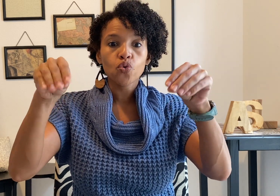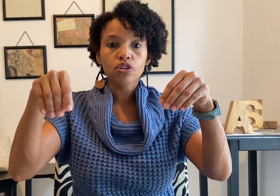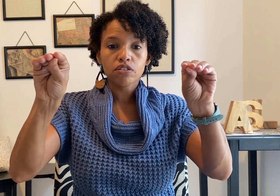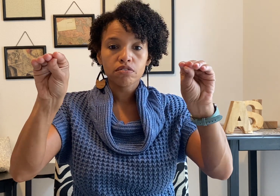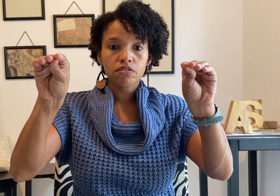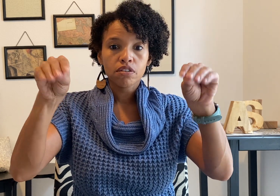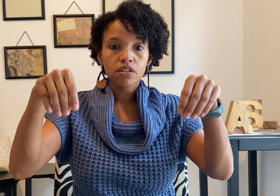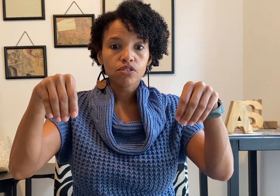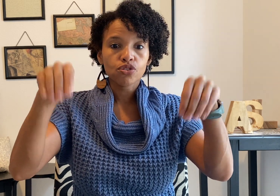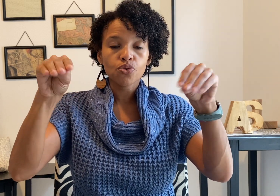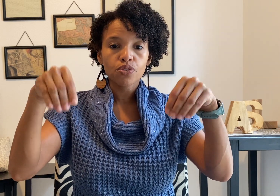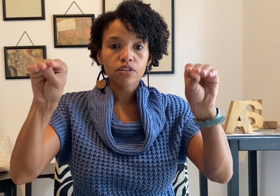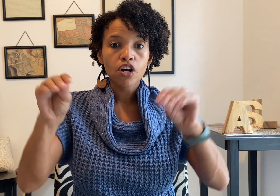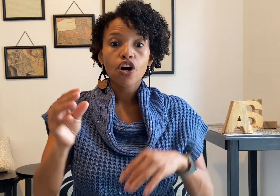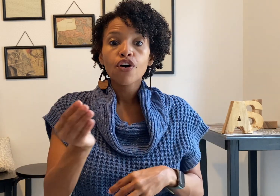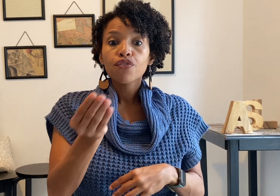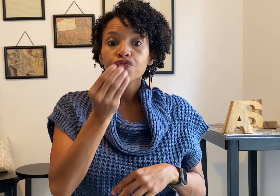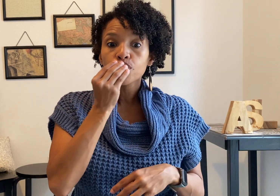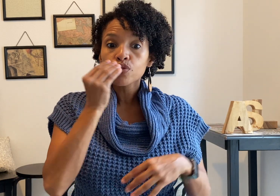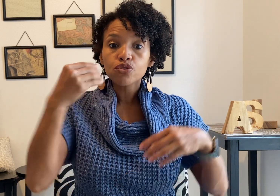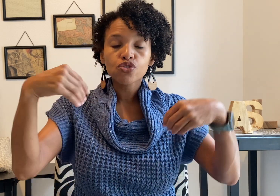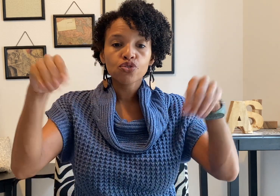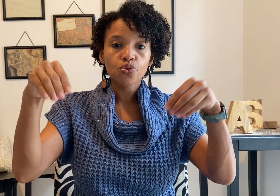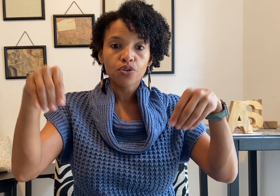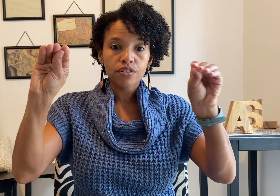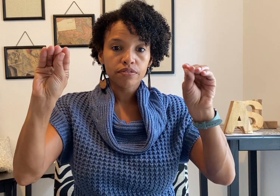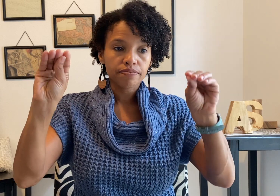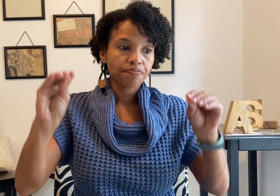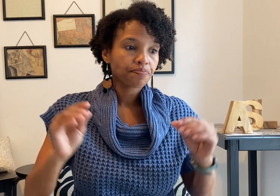Store, store, food store.